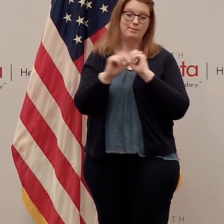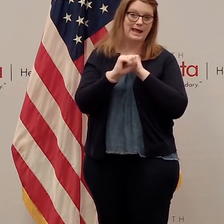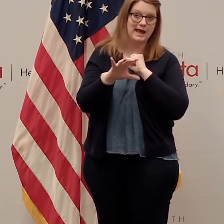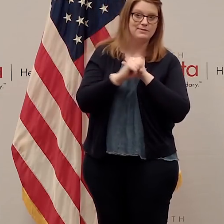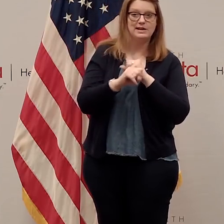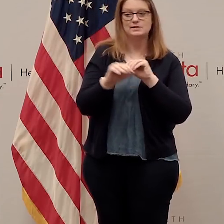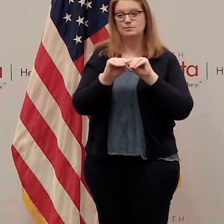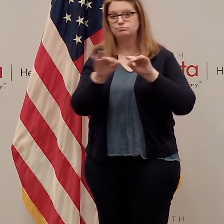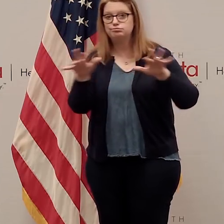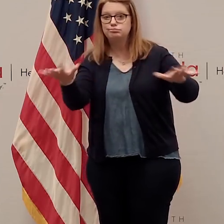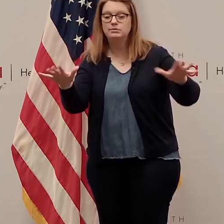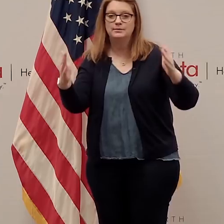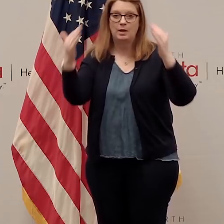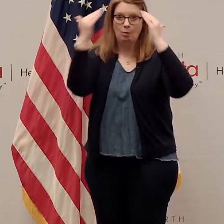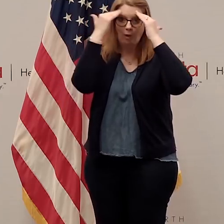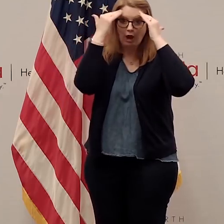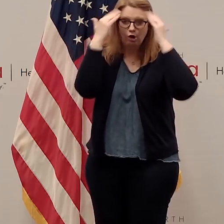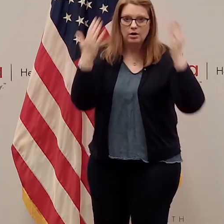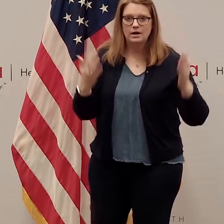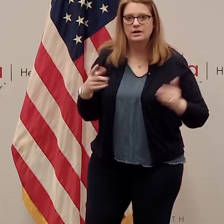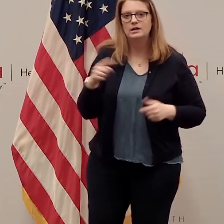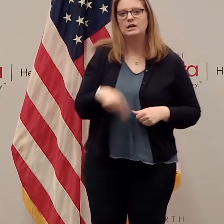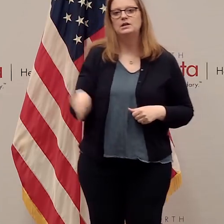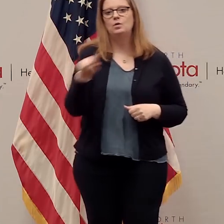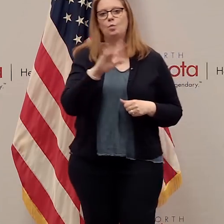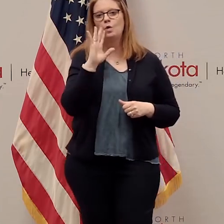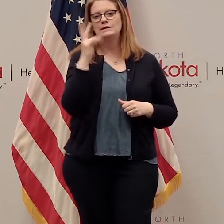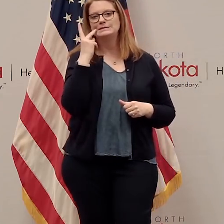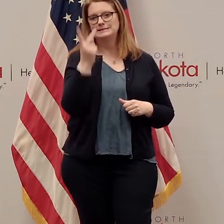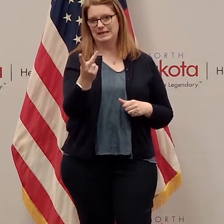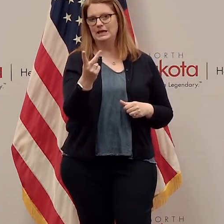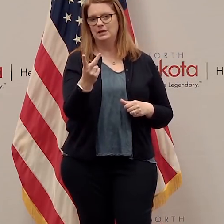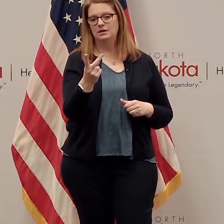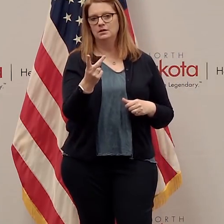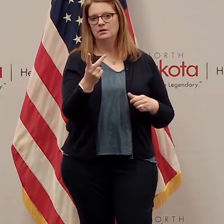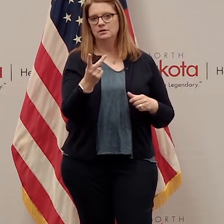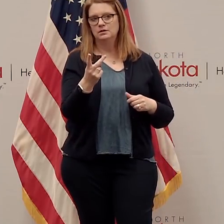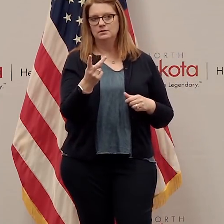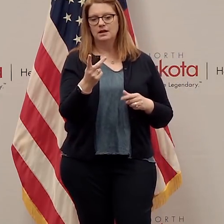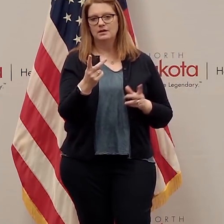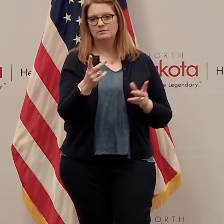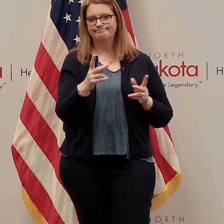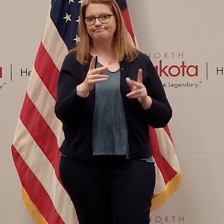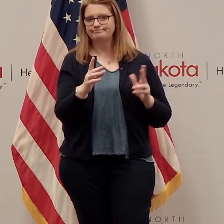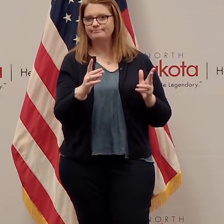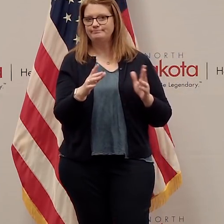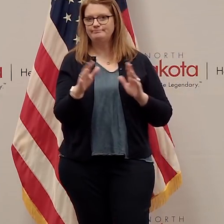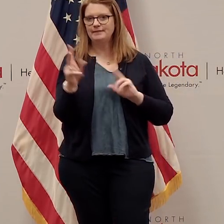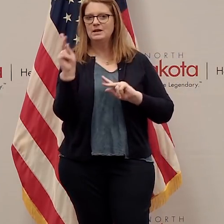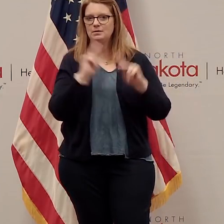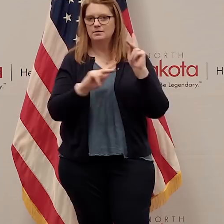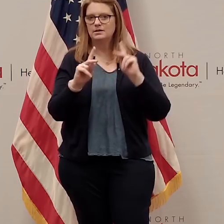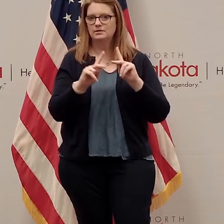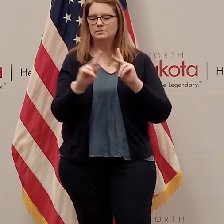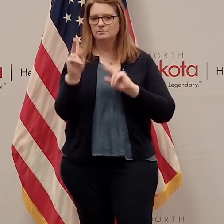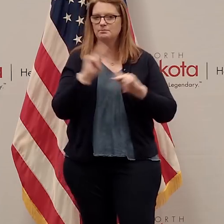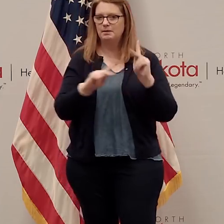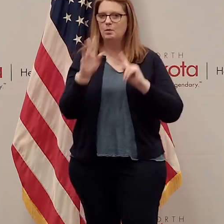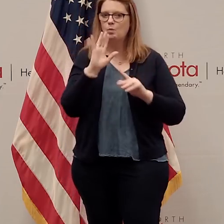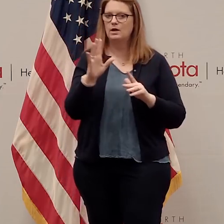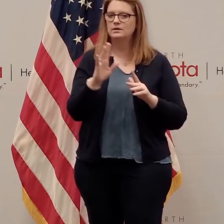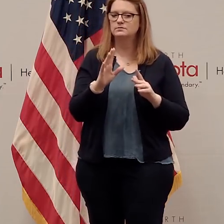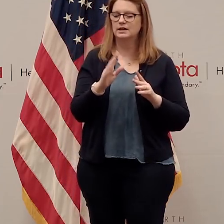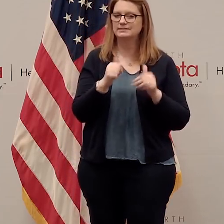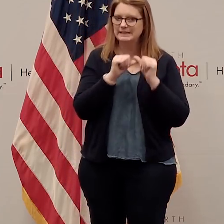there, make people aware of them. And I think that you're going to see that market forces will drive people towards making smart decisions to protect their team members